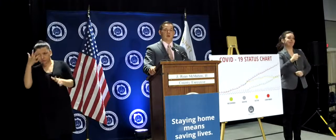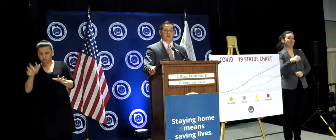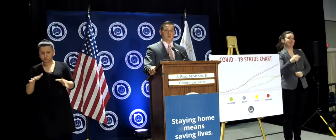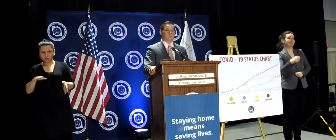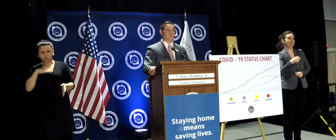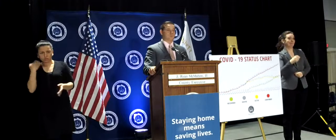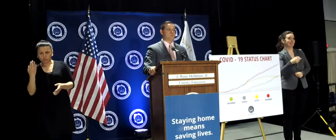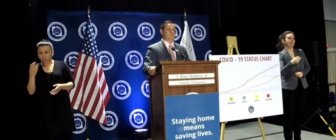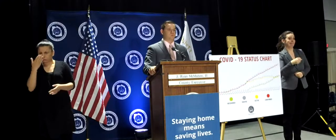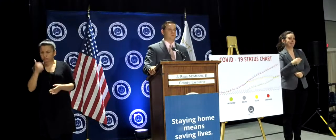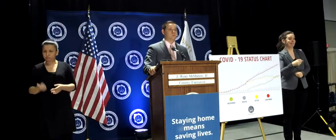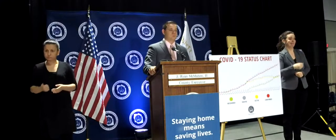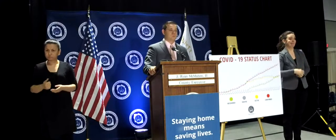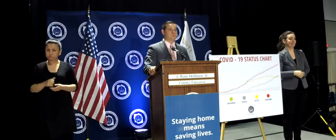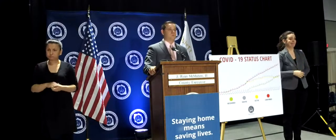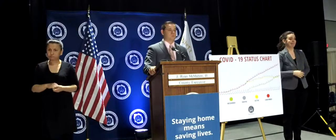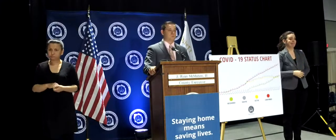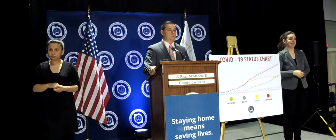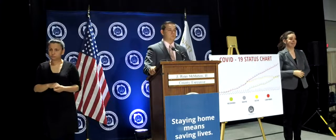a virus.